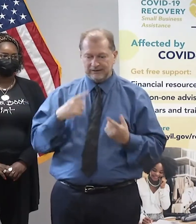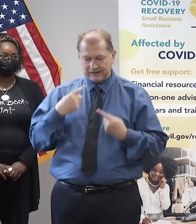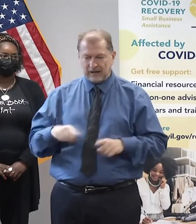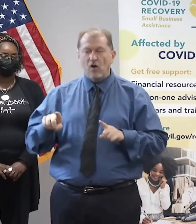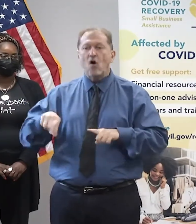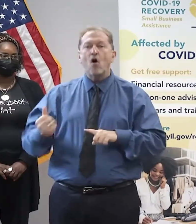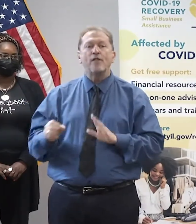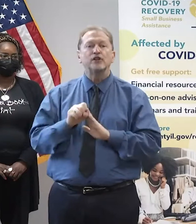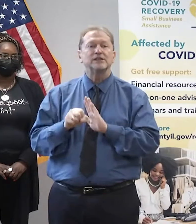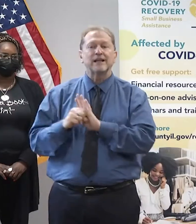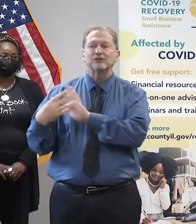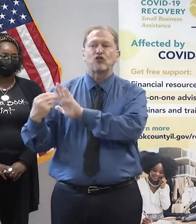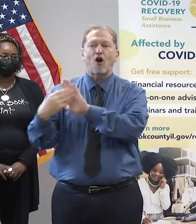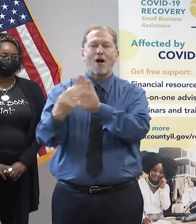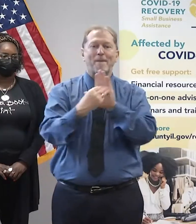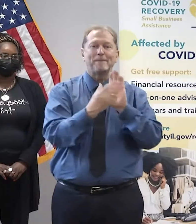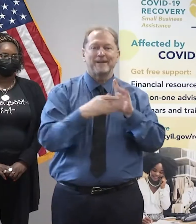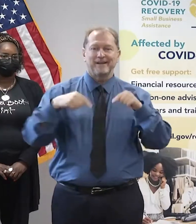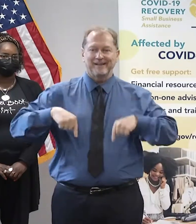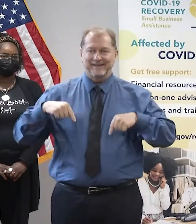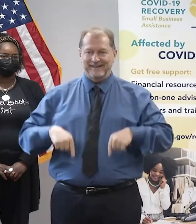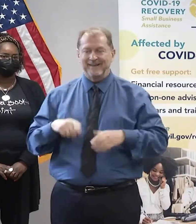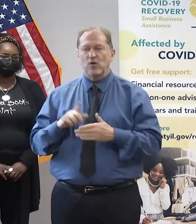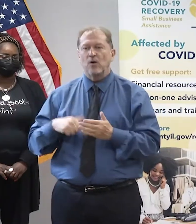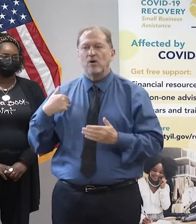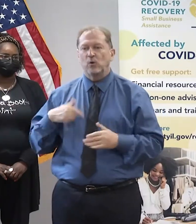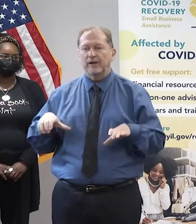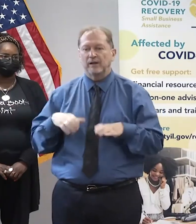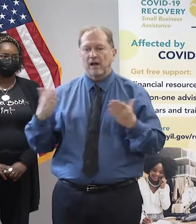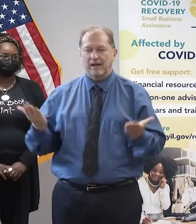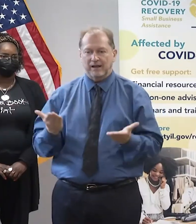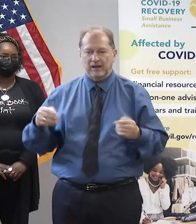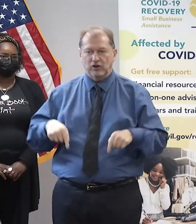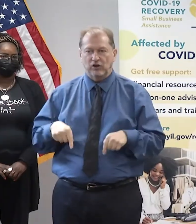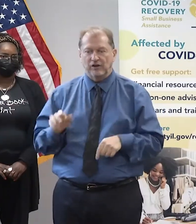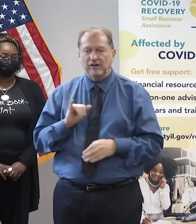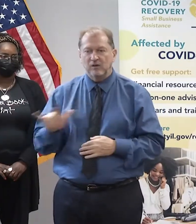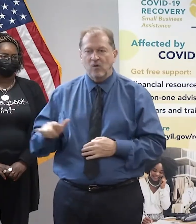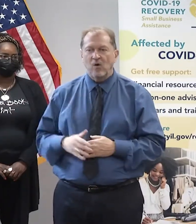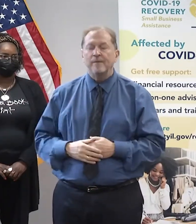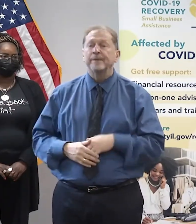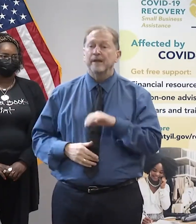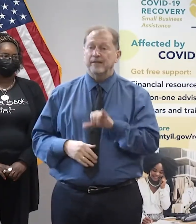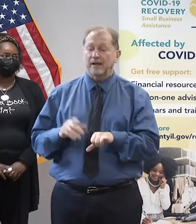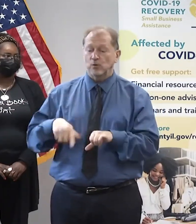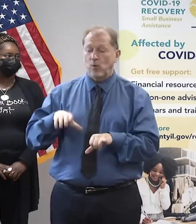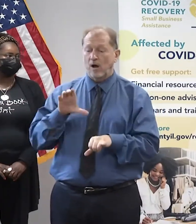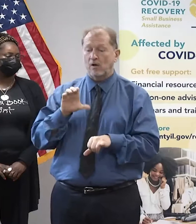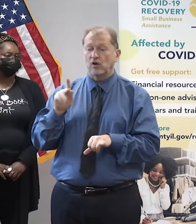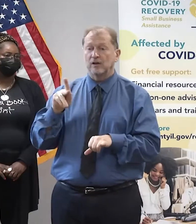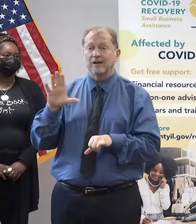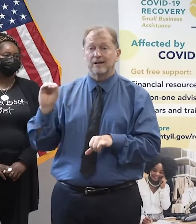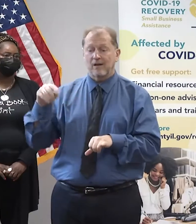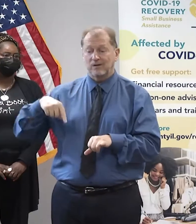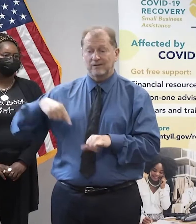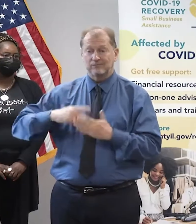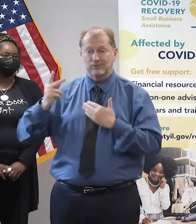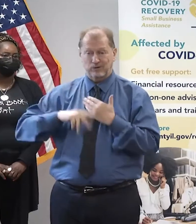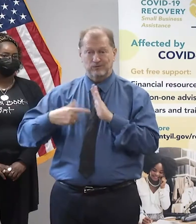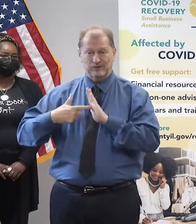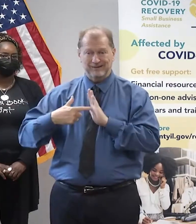country for the collaboration that we have enacted together. That's what this Cook County program represents,